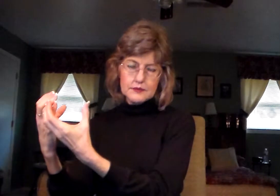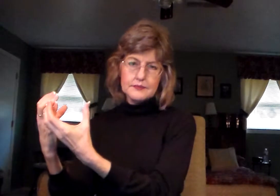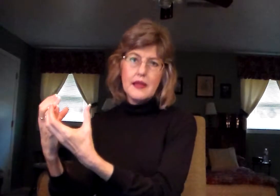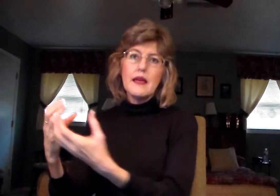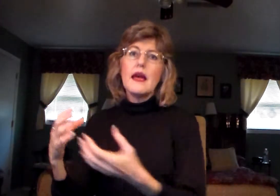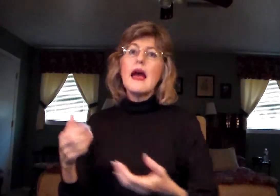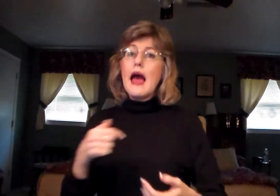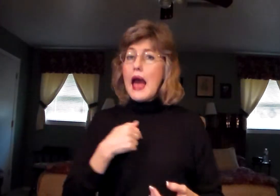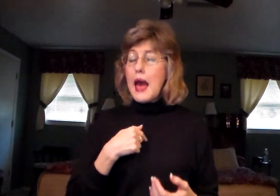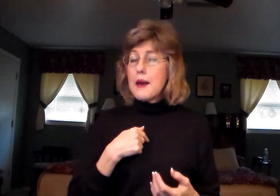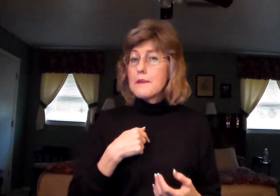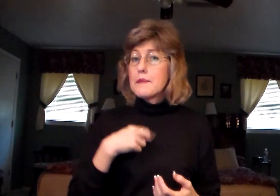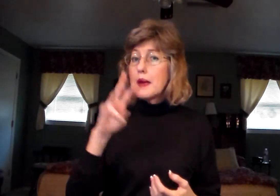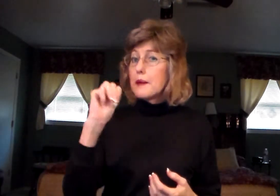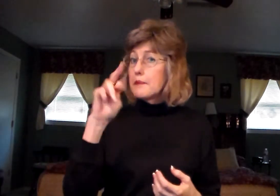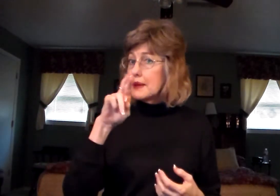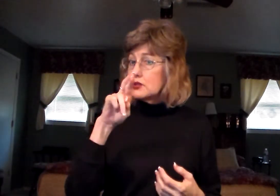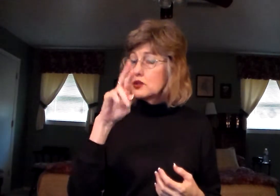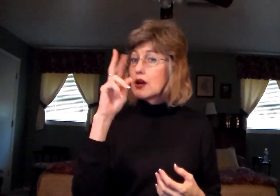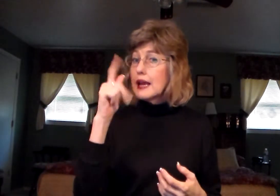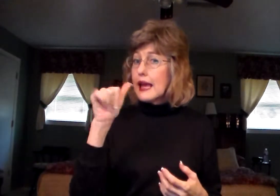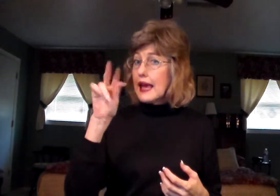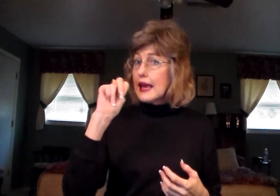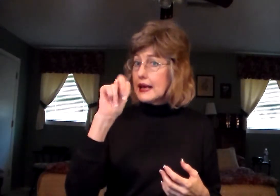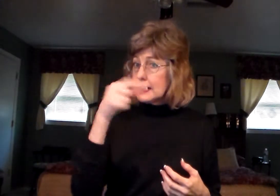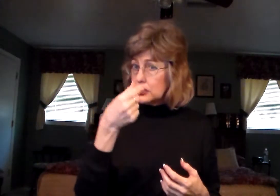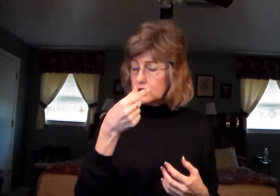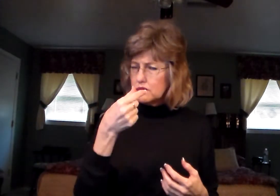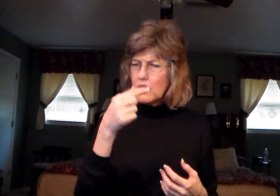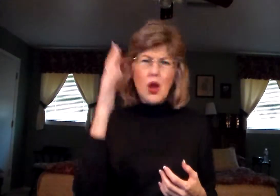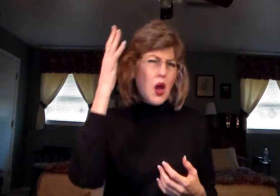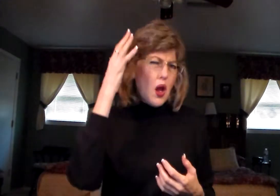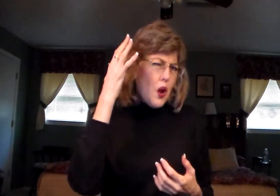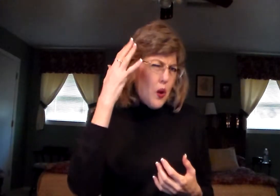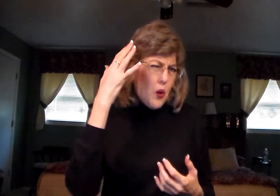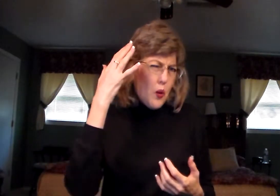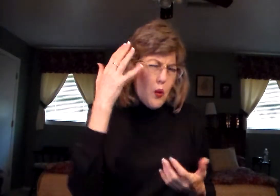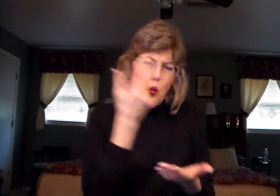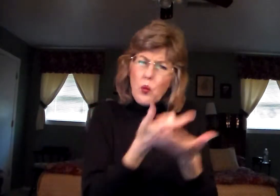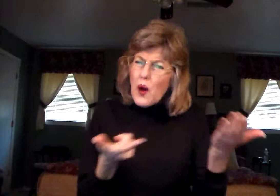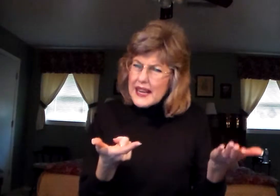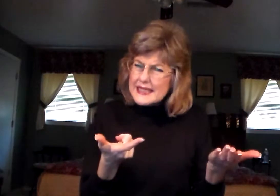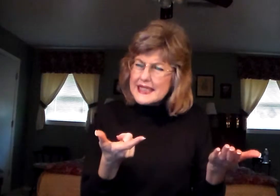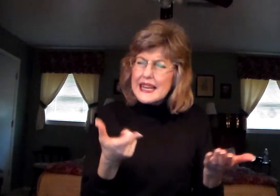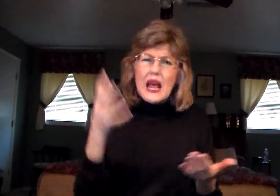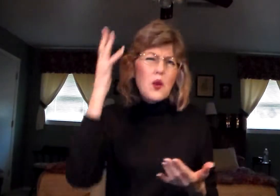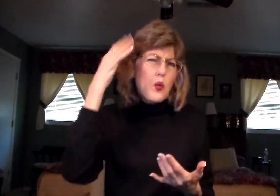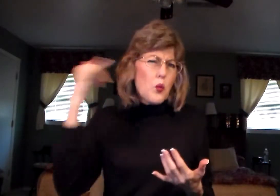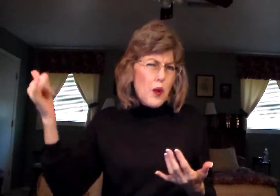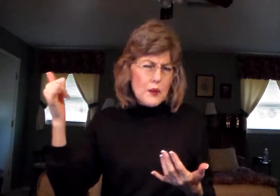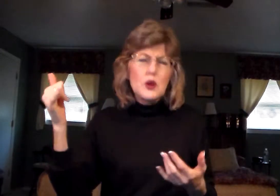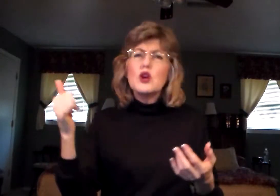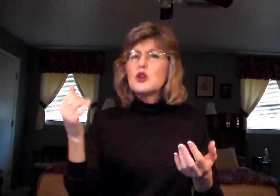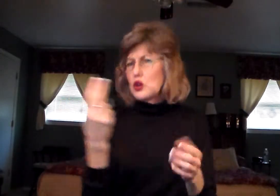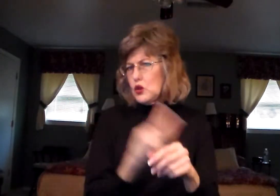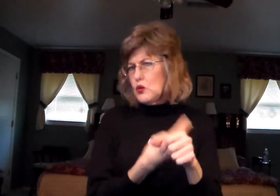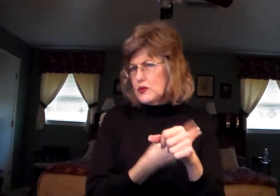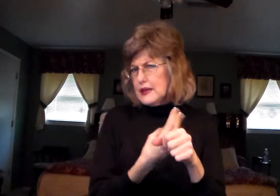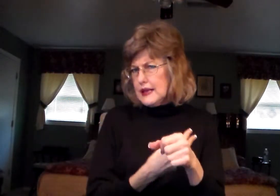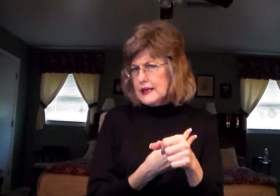model is, why we would use it, what's going to be expected, what about homework, and that's basically what we're going to talk about. So what